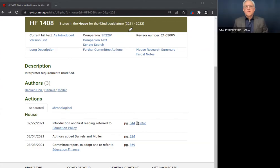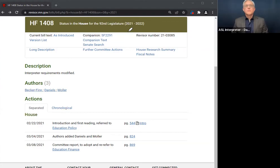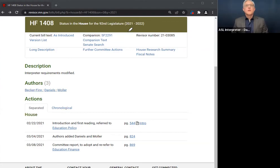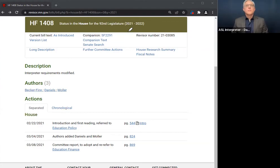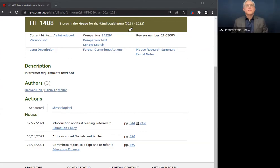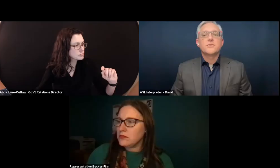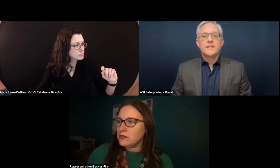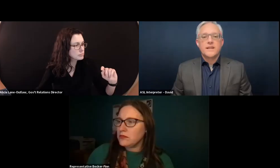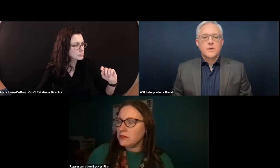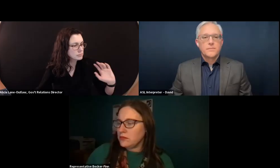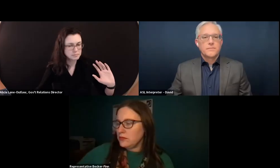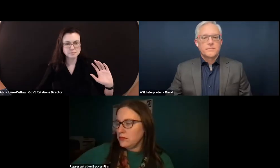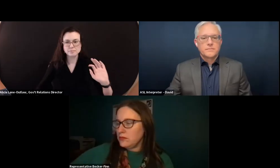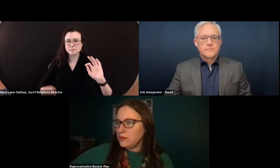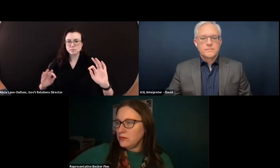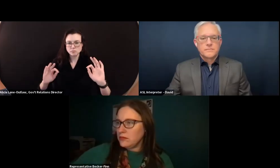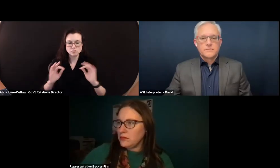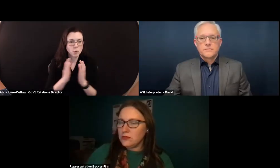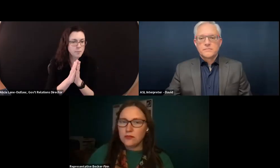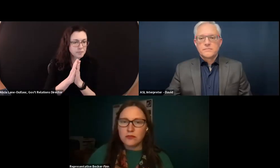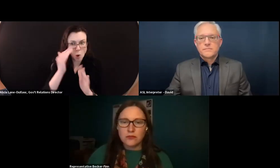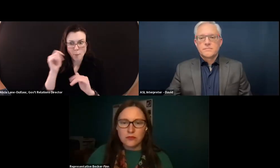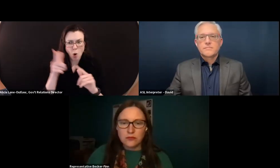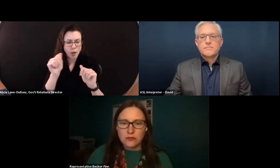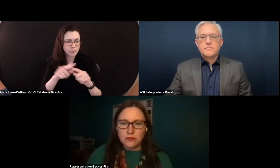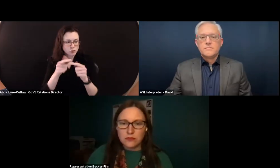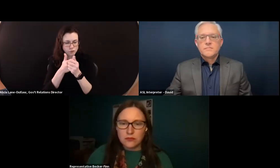I'll stop sharing my screen now.